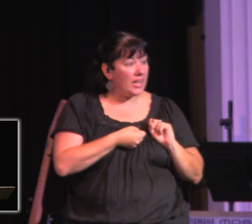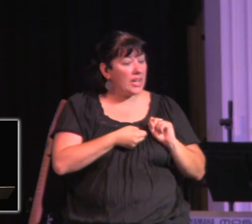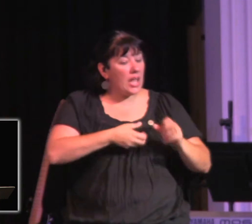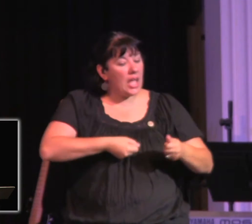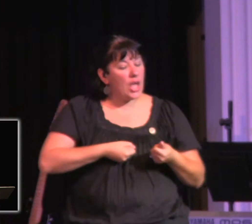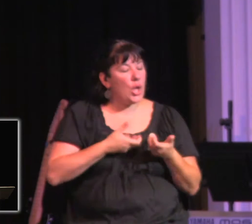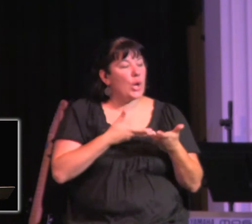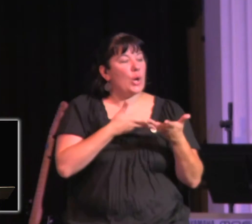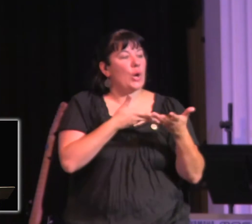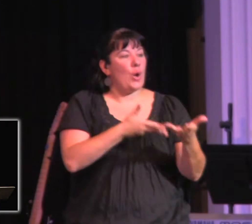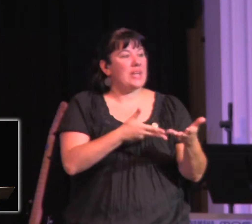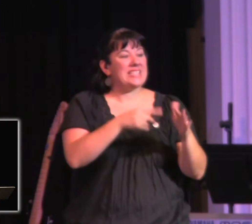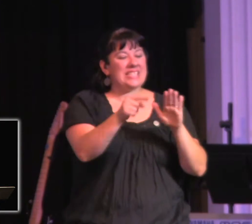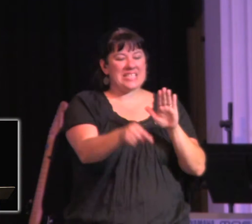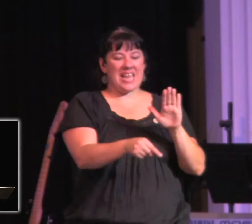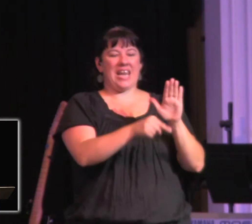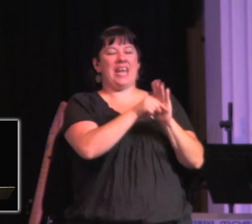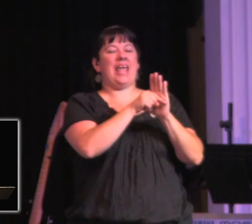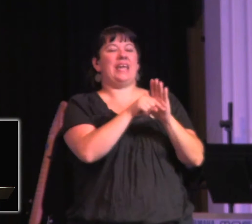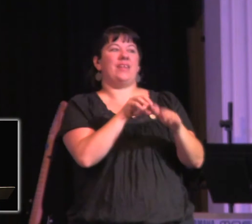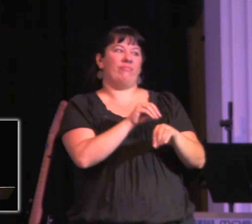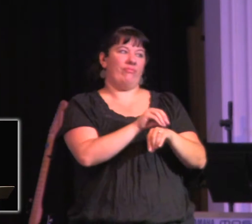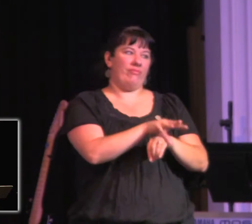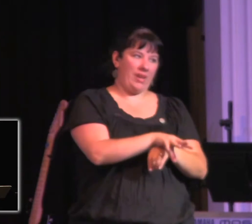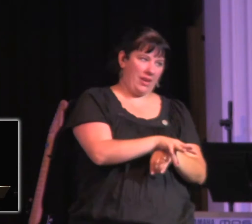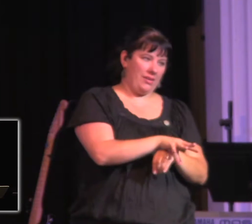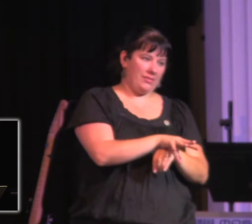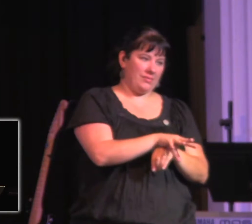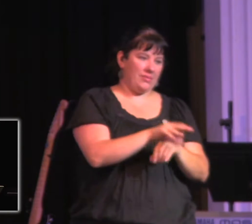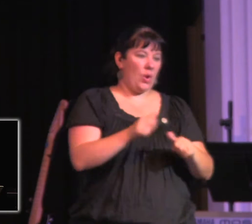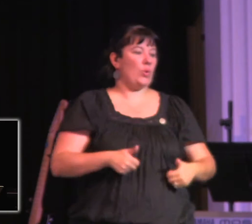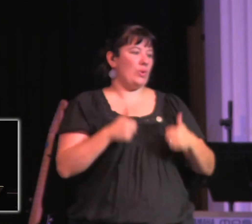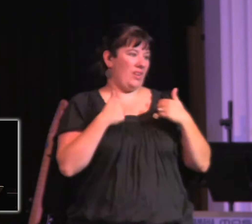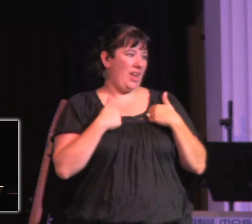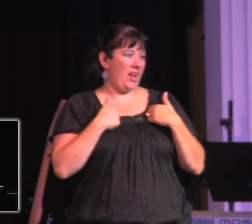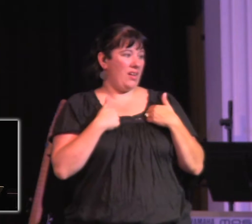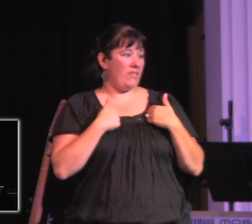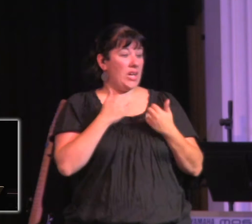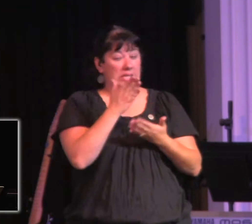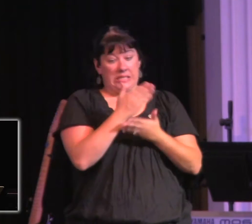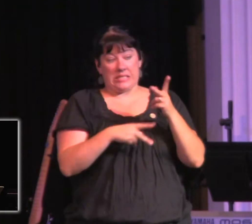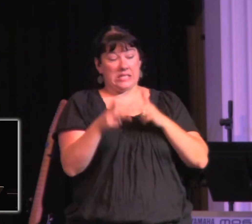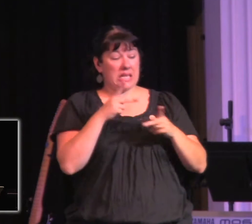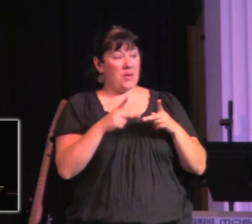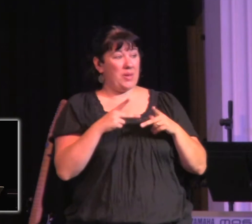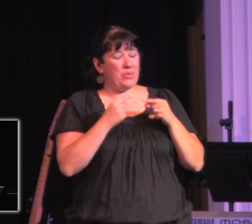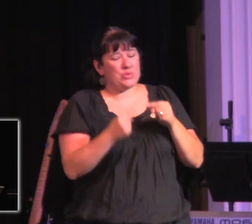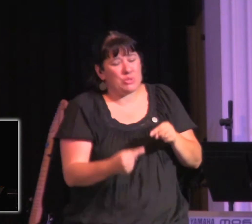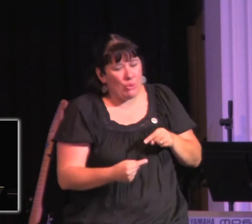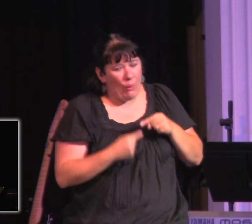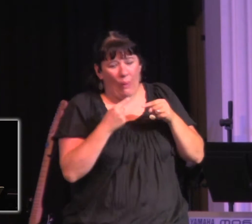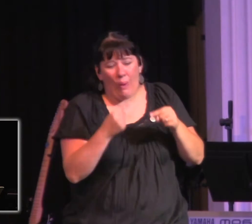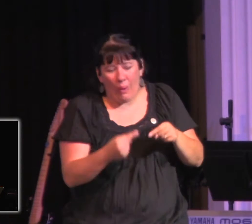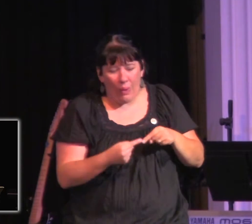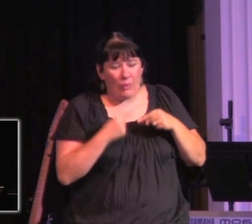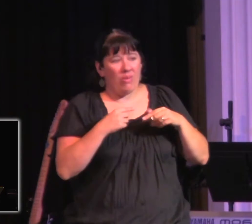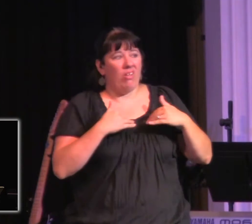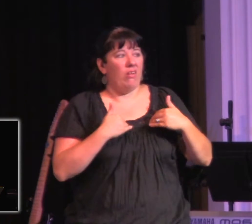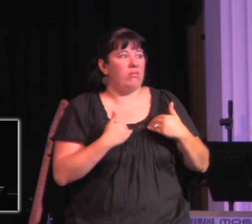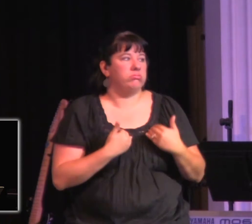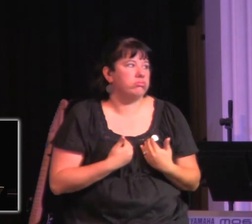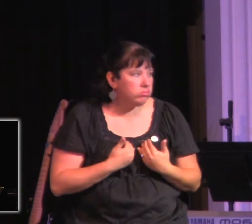to suffer emotionally. Some of us struggle with depression because of some brokenness in our life, some